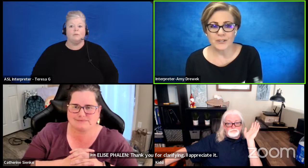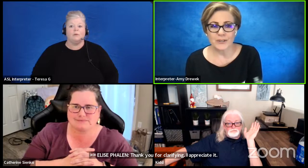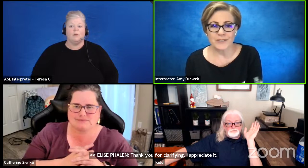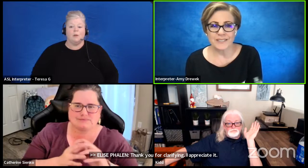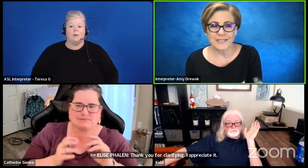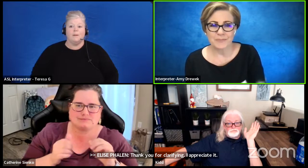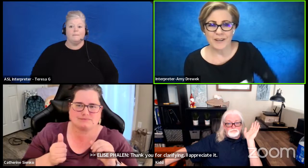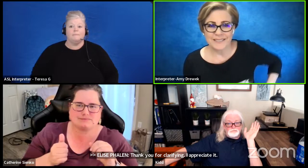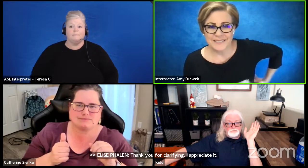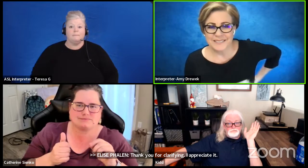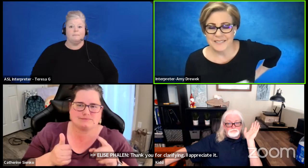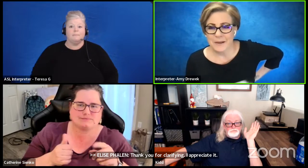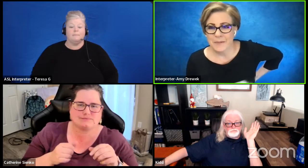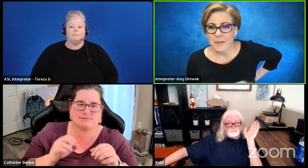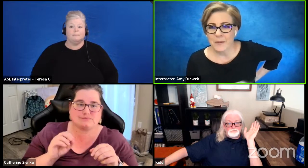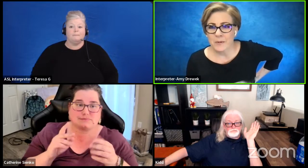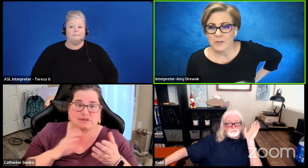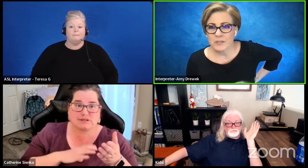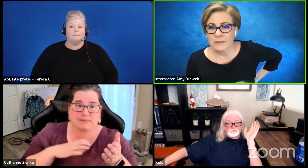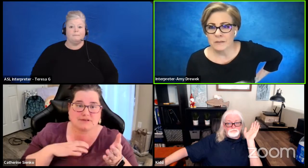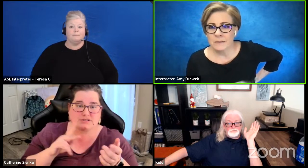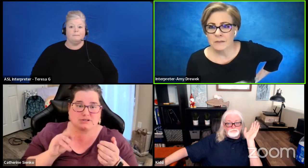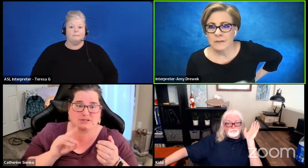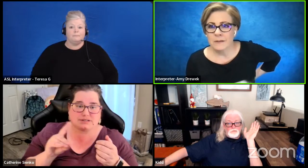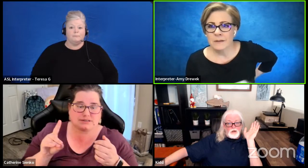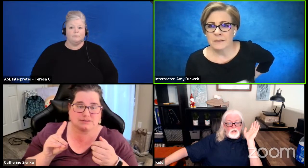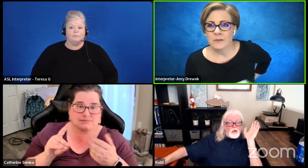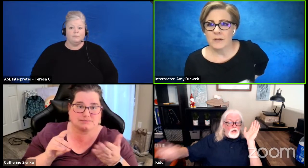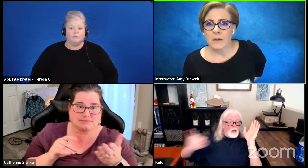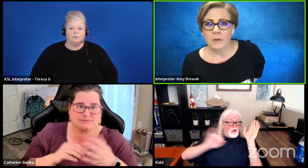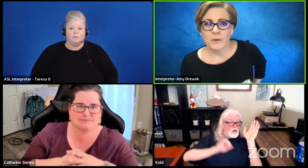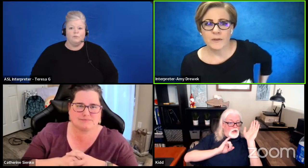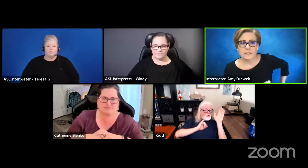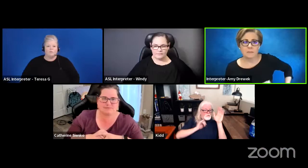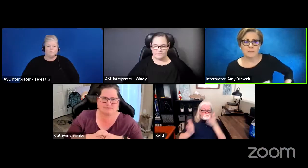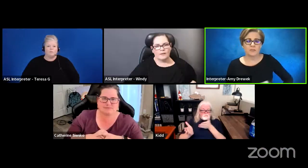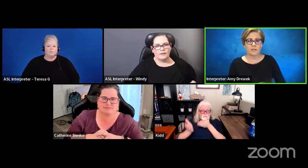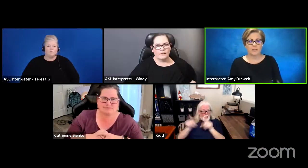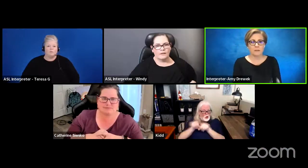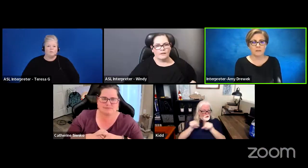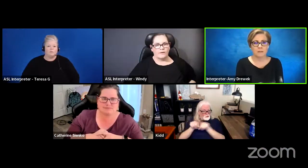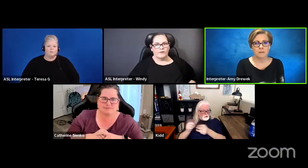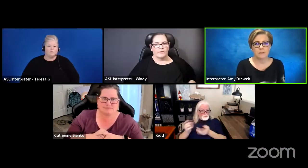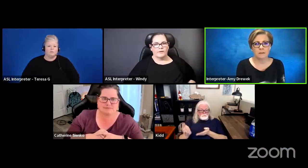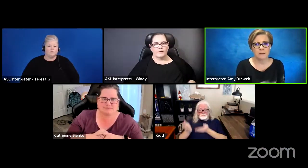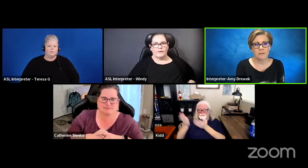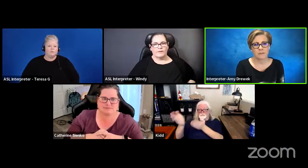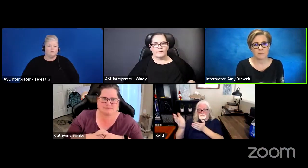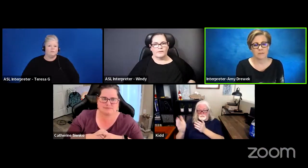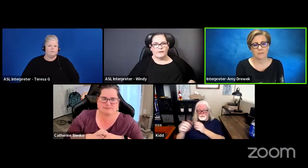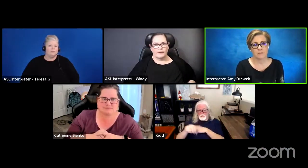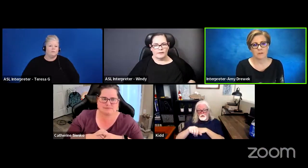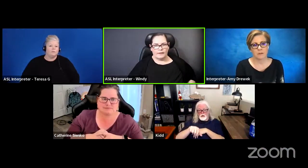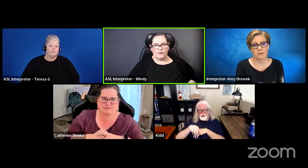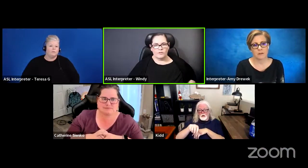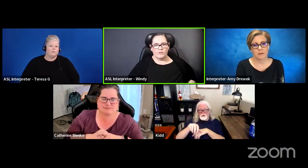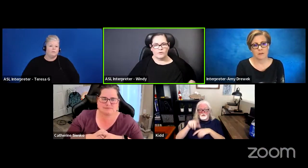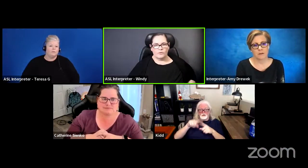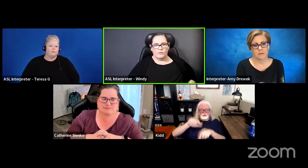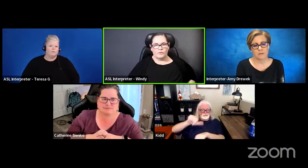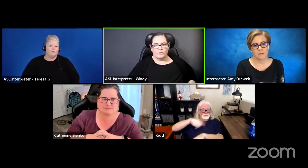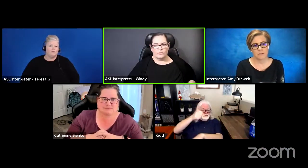And there were concerns expressed about the motion. So now we're moving to Commissioner Kidd.